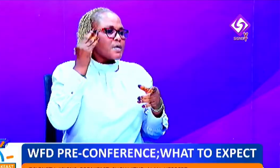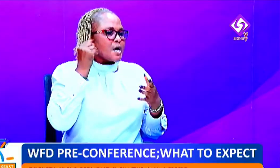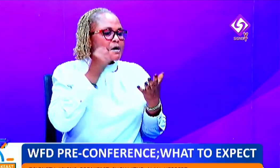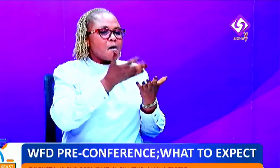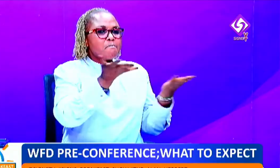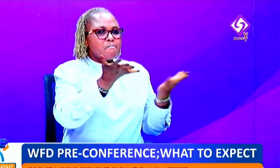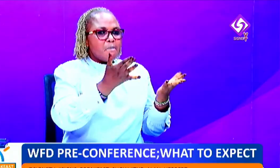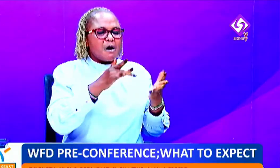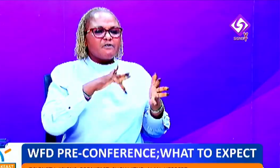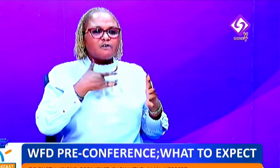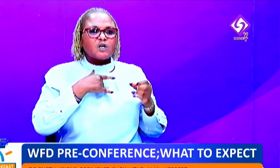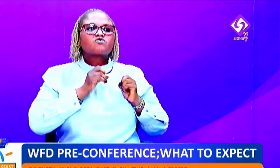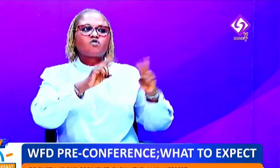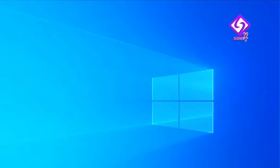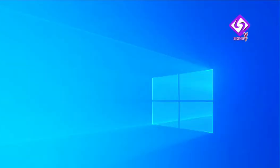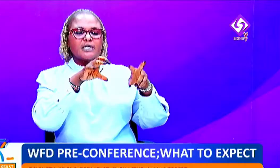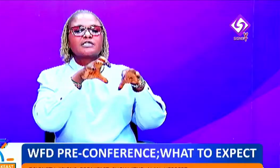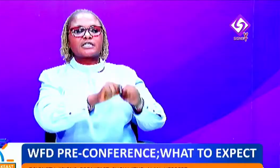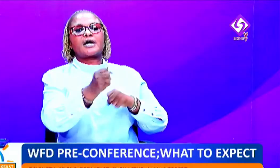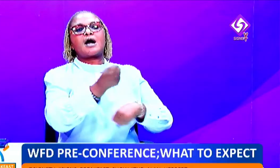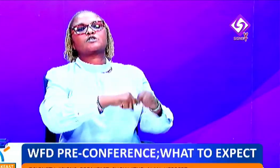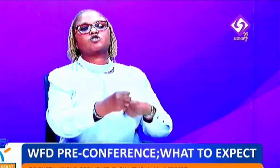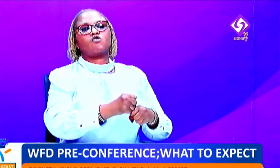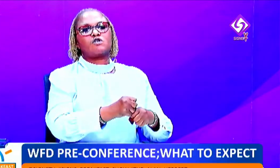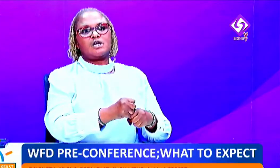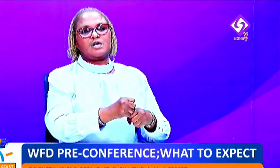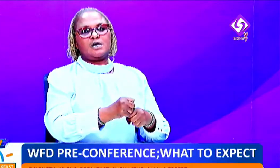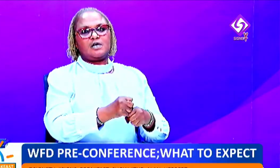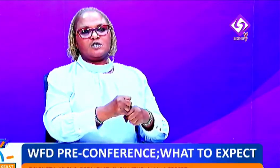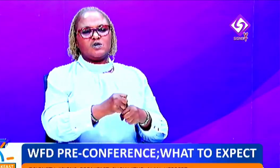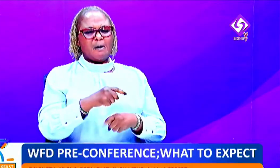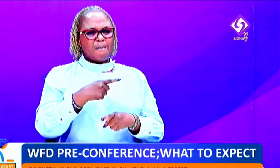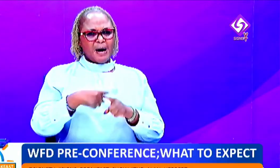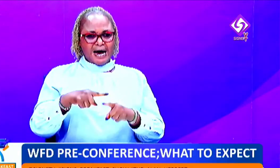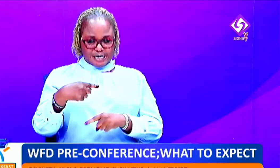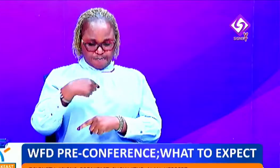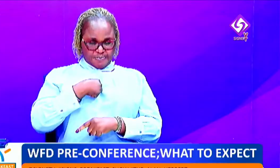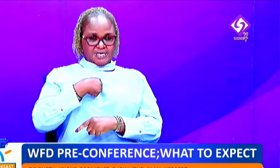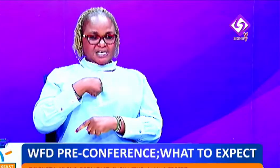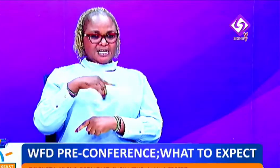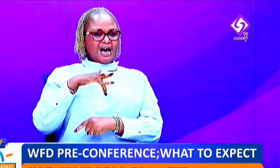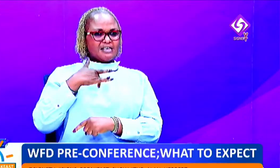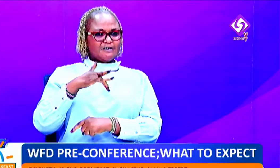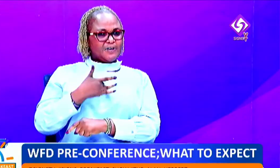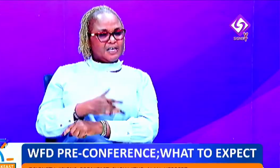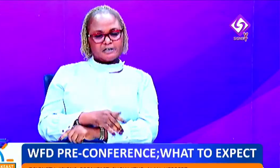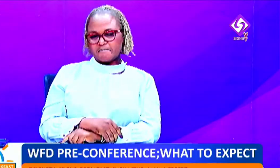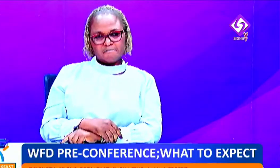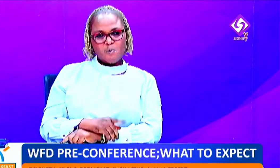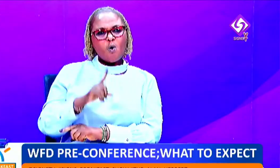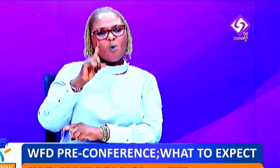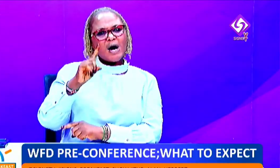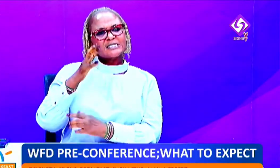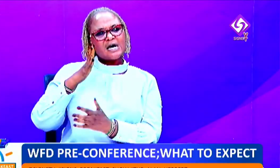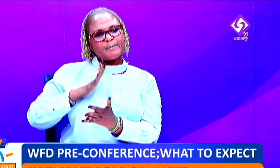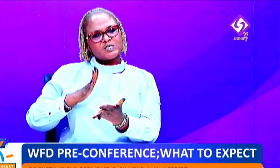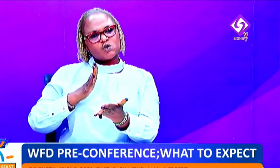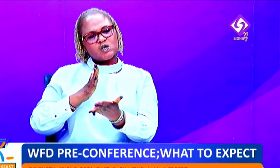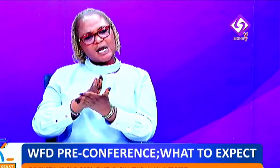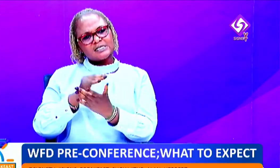to take it up further. If it was a hearing person who had done this, they encouraged me to take action. But if it was a deaf